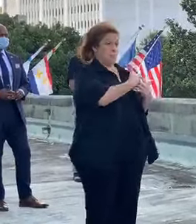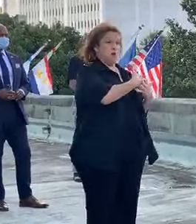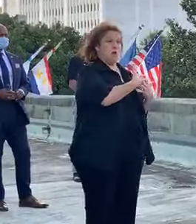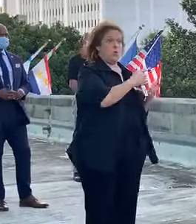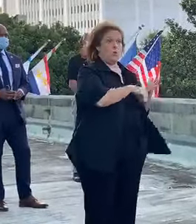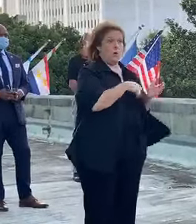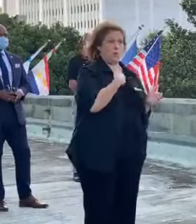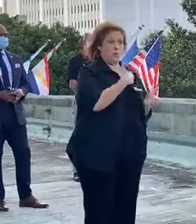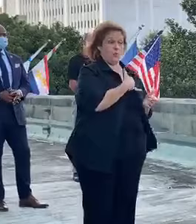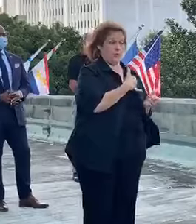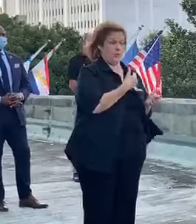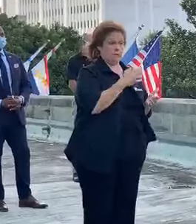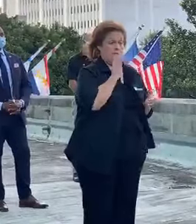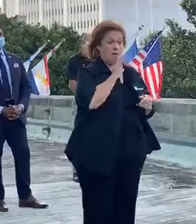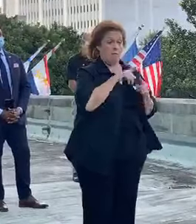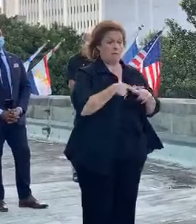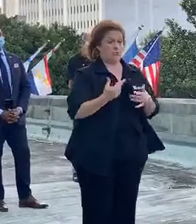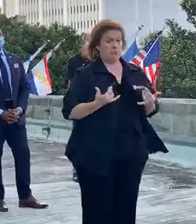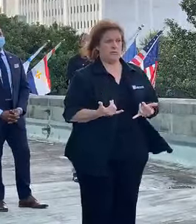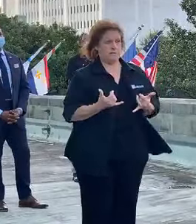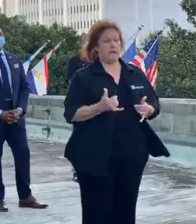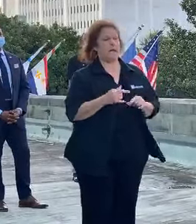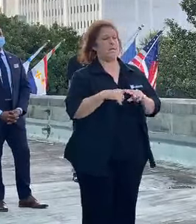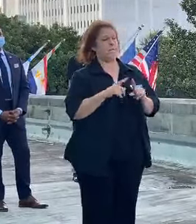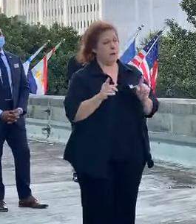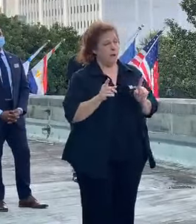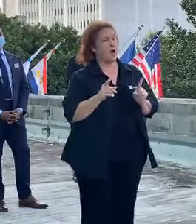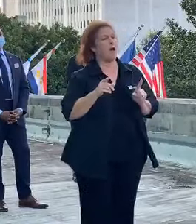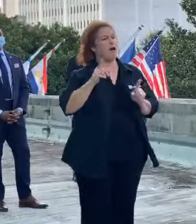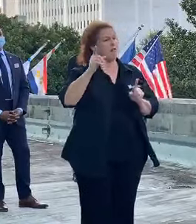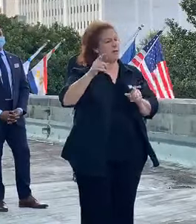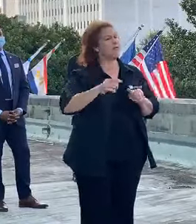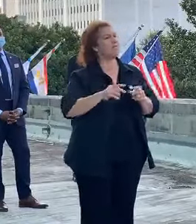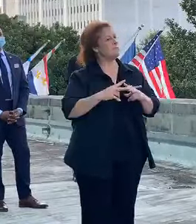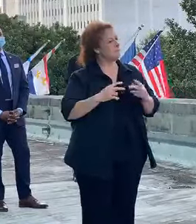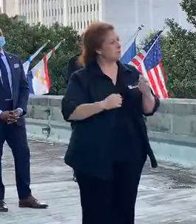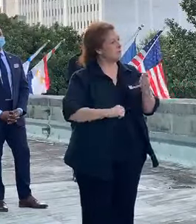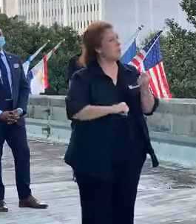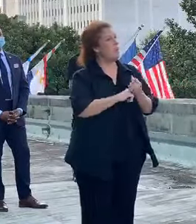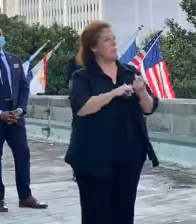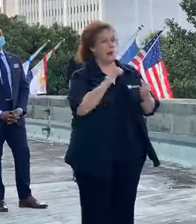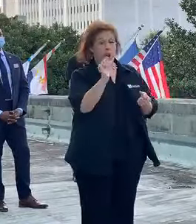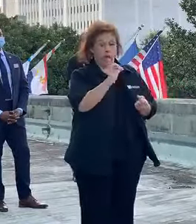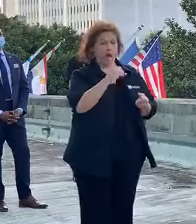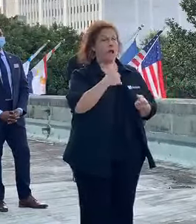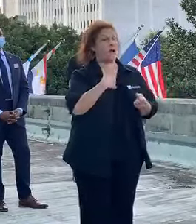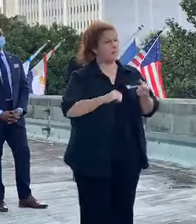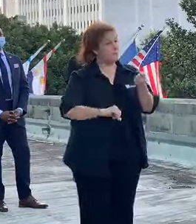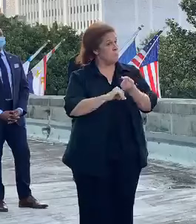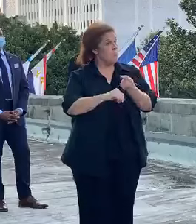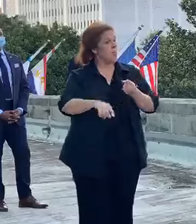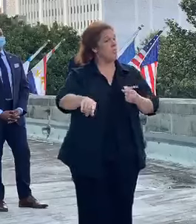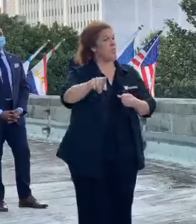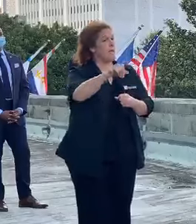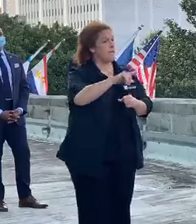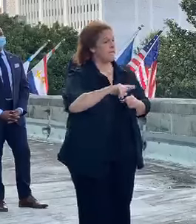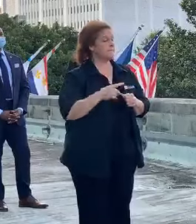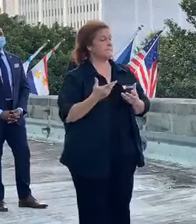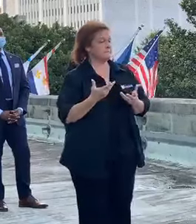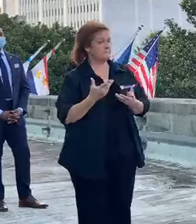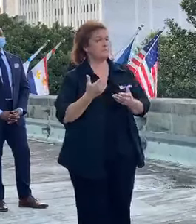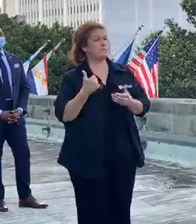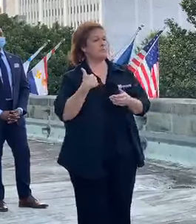here this afternoon. However, they're very much supportive, just like I am of them. We had